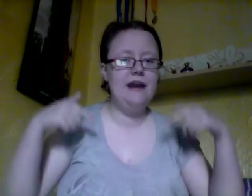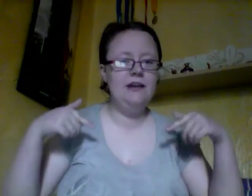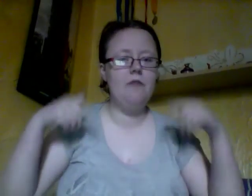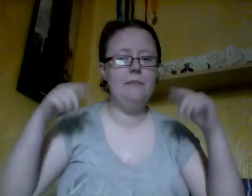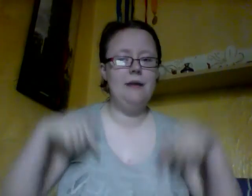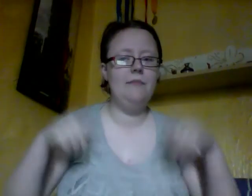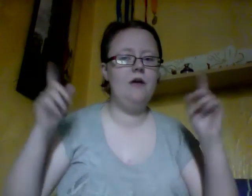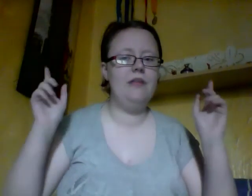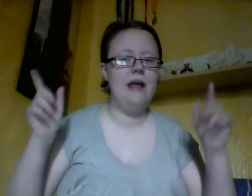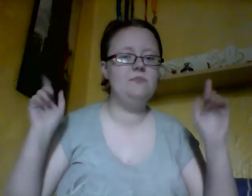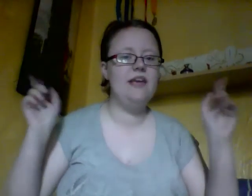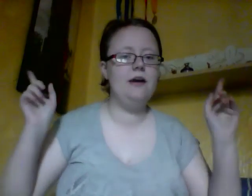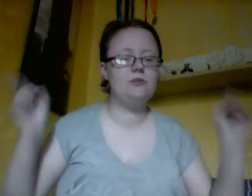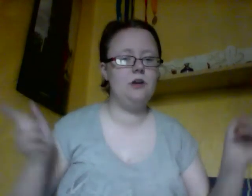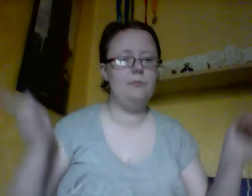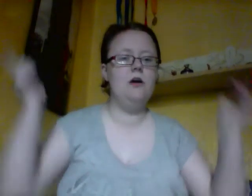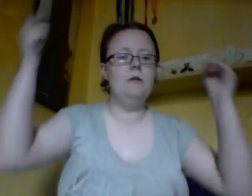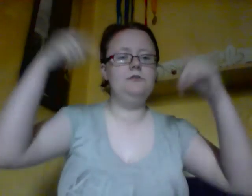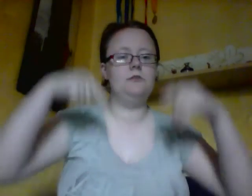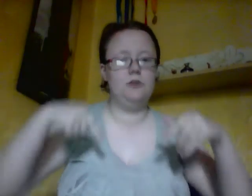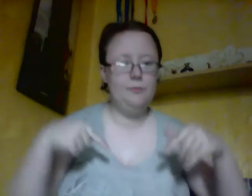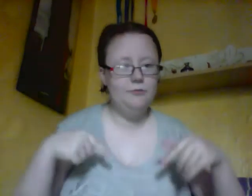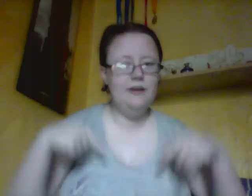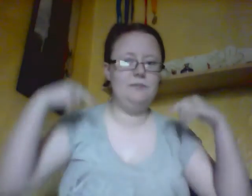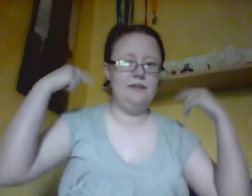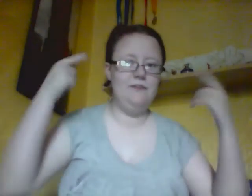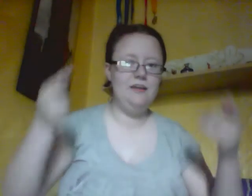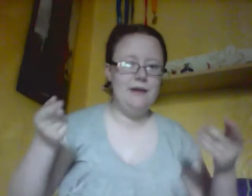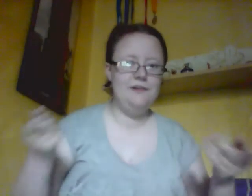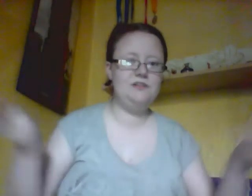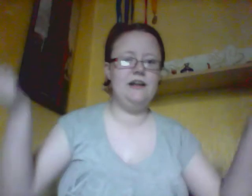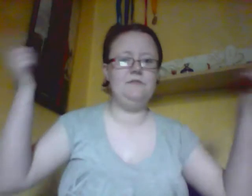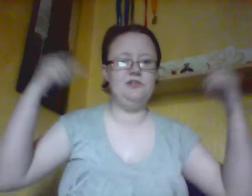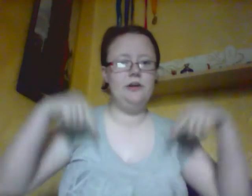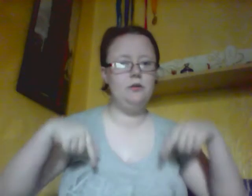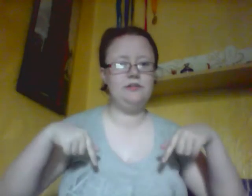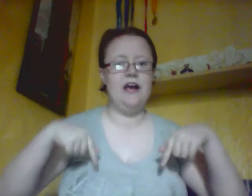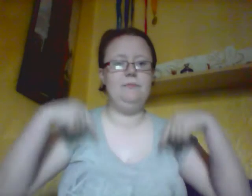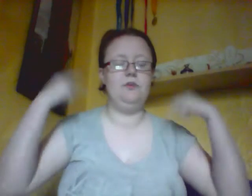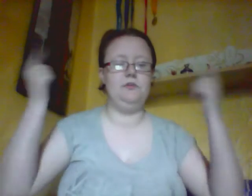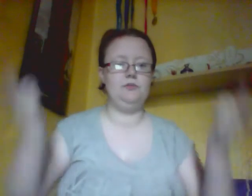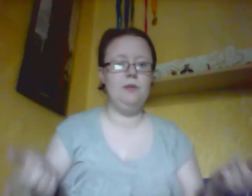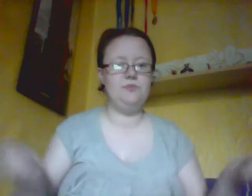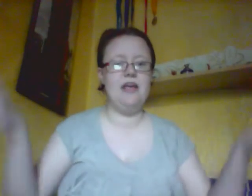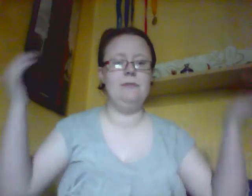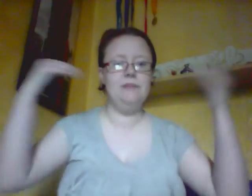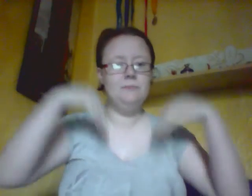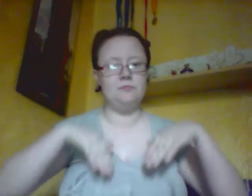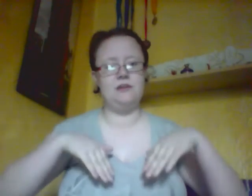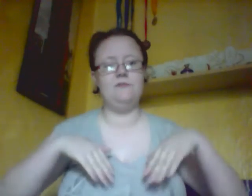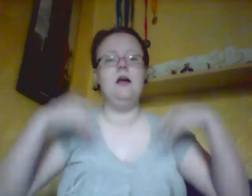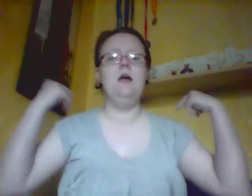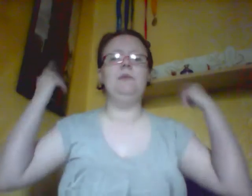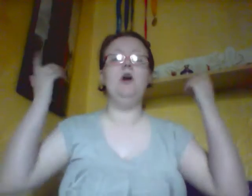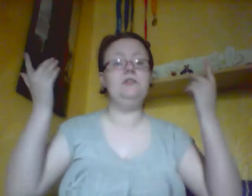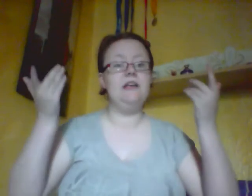of a member of the Empty House Club, which was a club created by Philip Anderson after Sherlock died because he was upset and blamed himself because he's